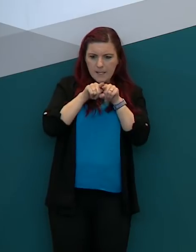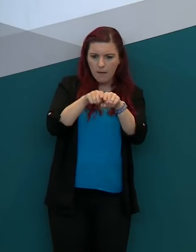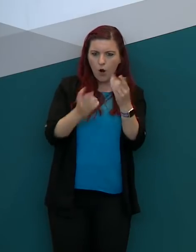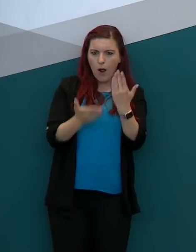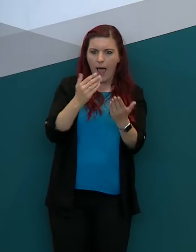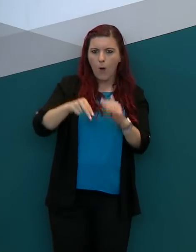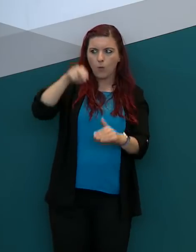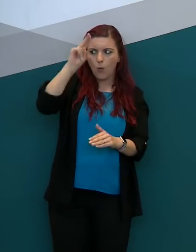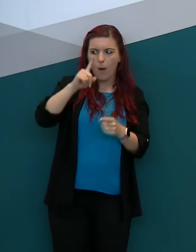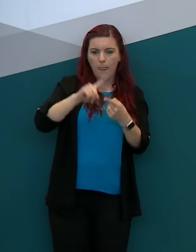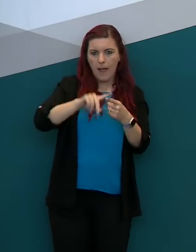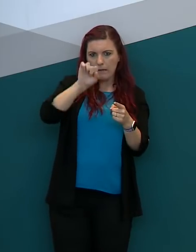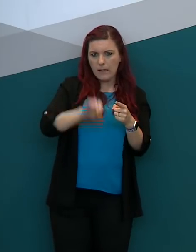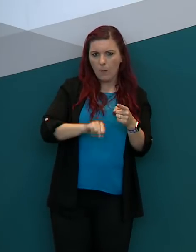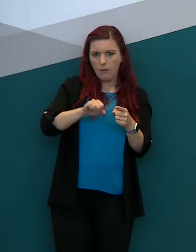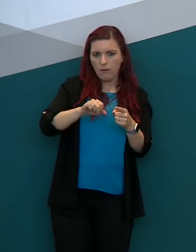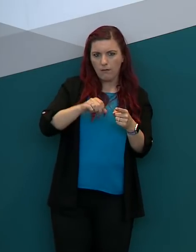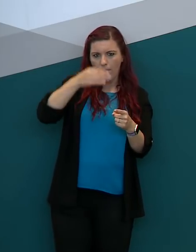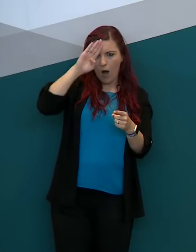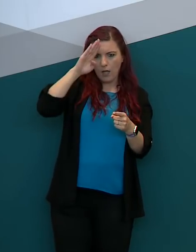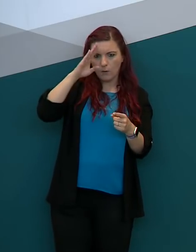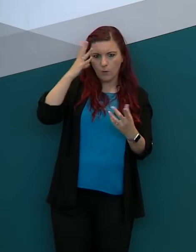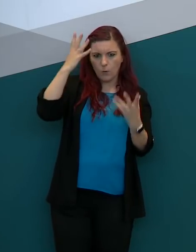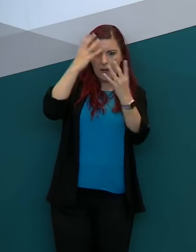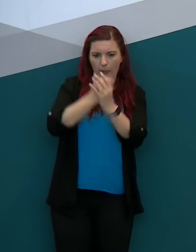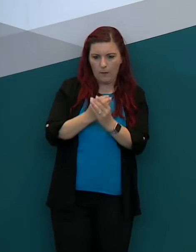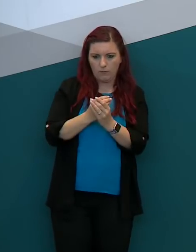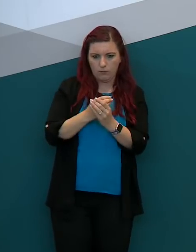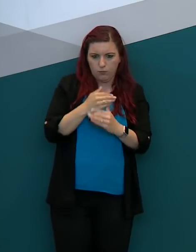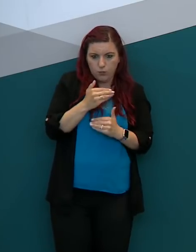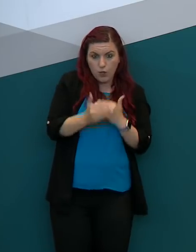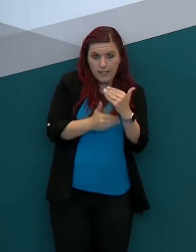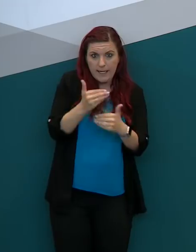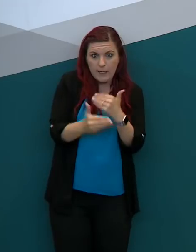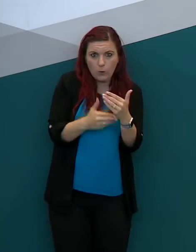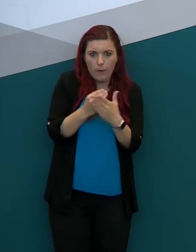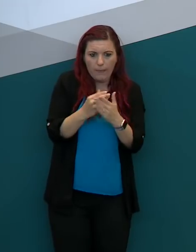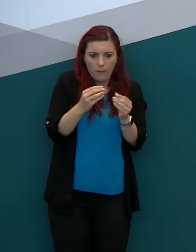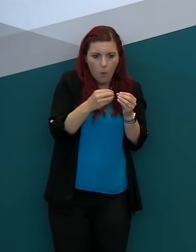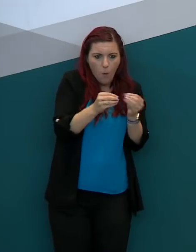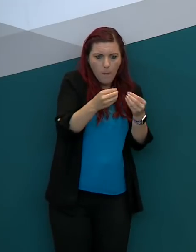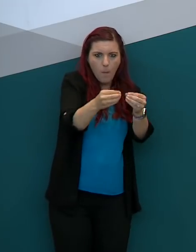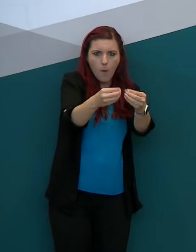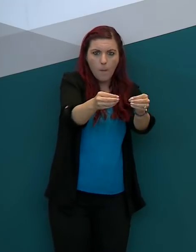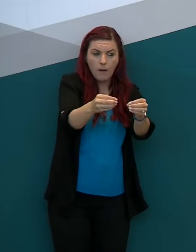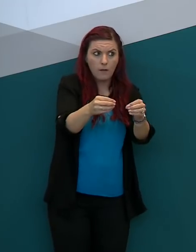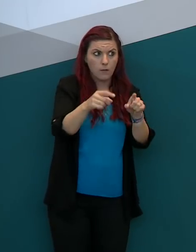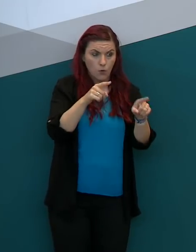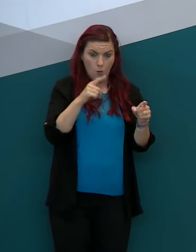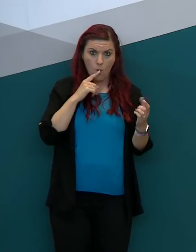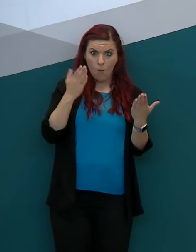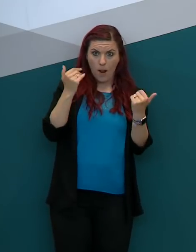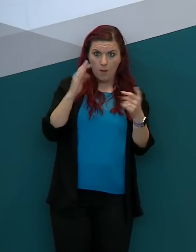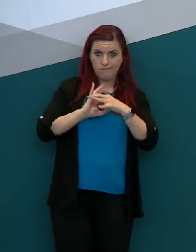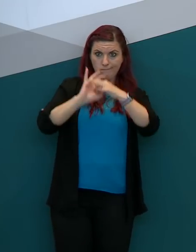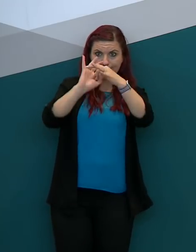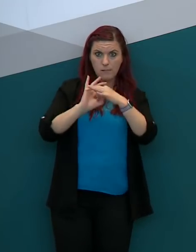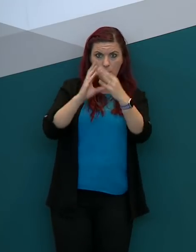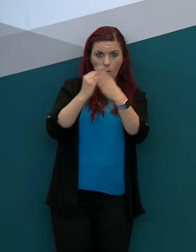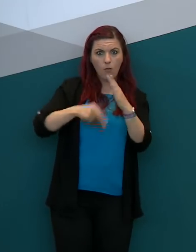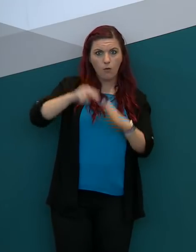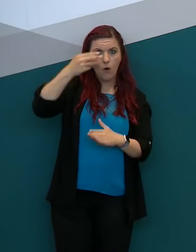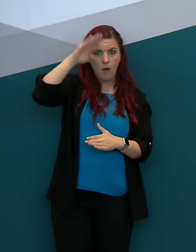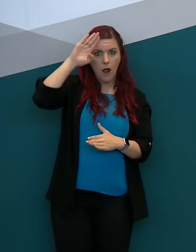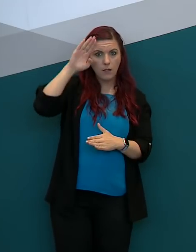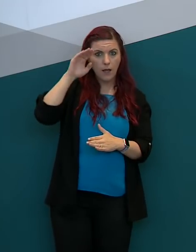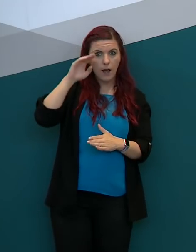here proceed in terms of lockdown, would you welcome similarities between the plan that you're seeing in the North and the plan that we're embarking